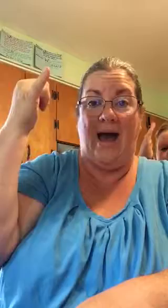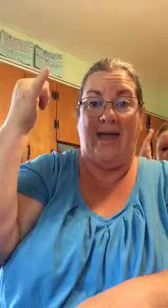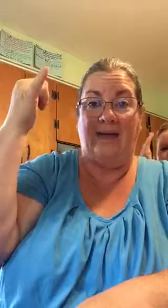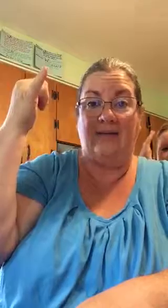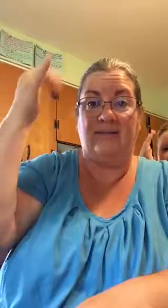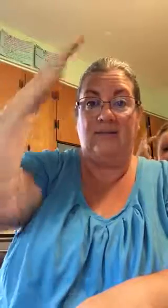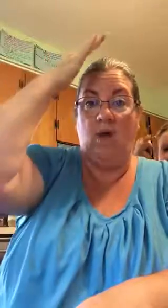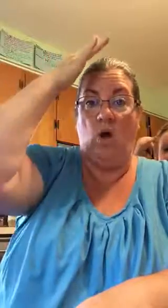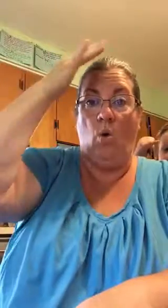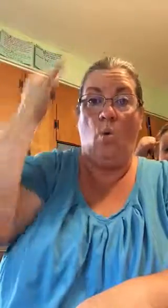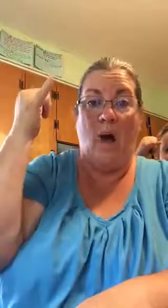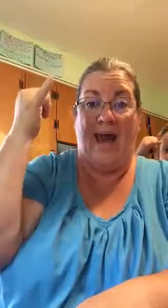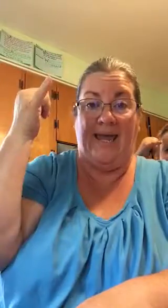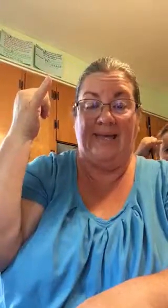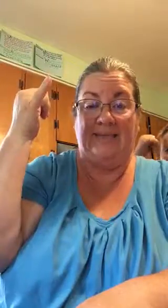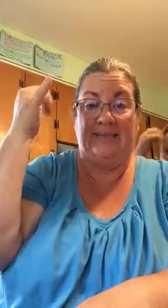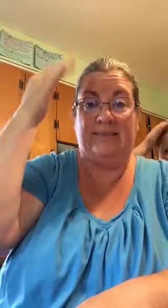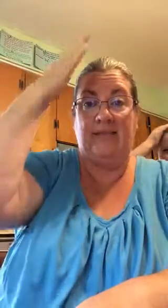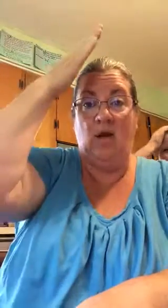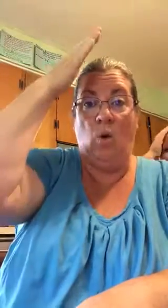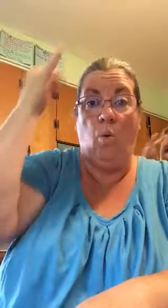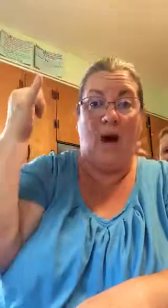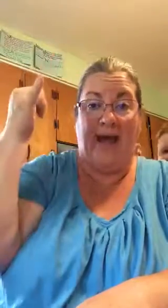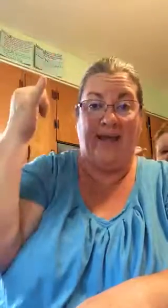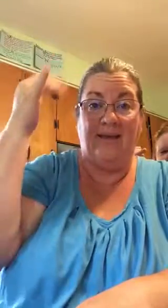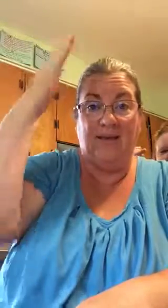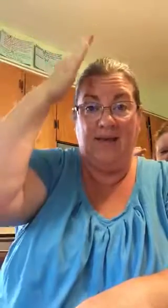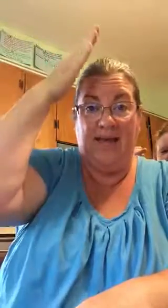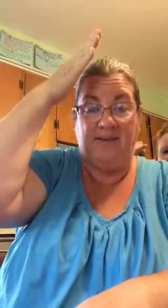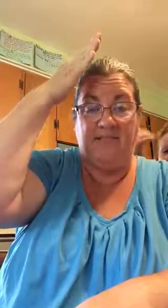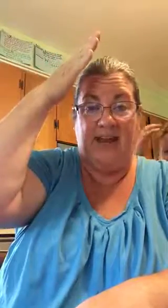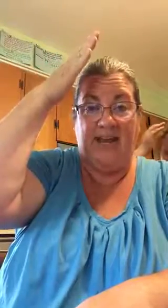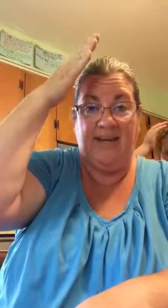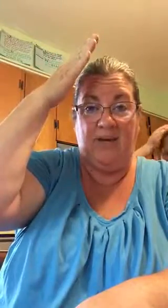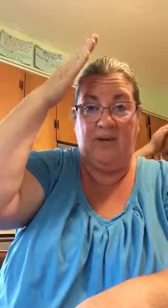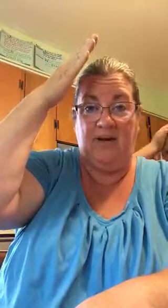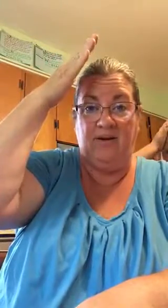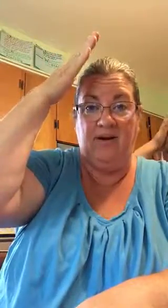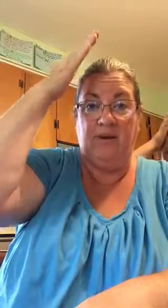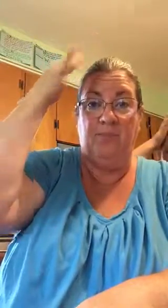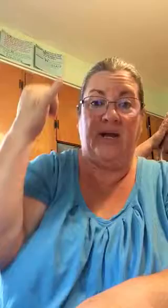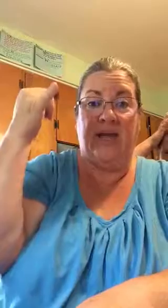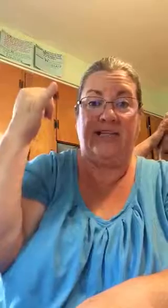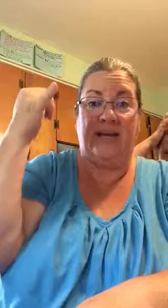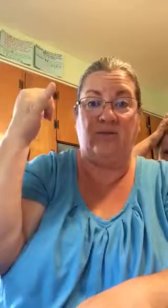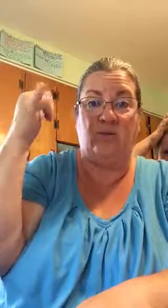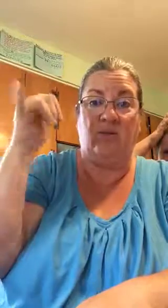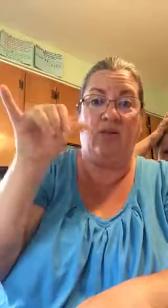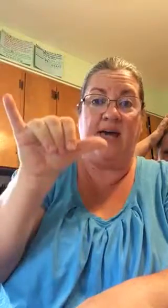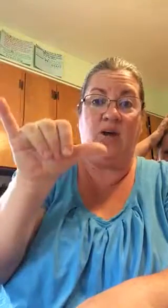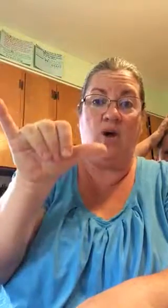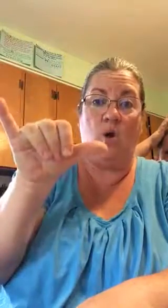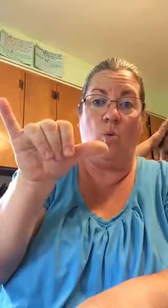why? Why? Why? Again, flat hand up here, Okay. bringing it down to the letter